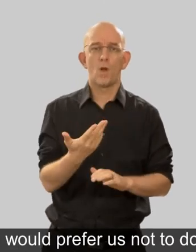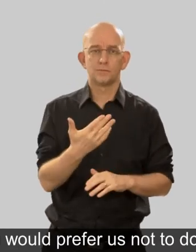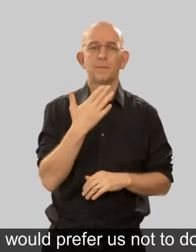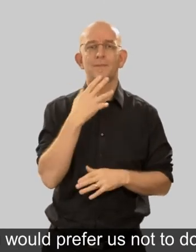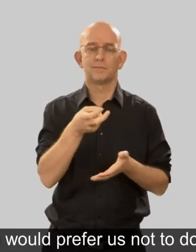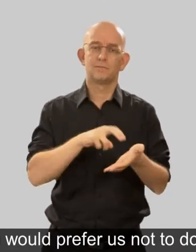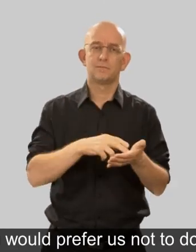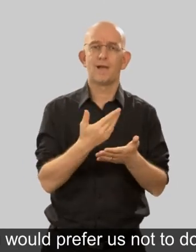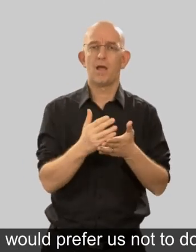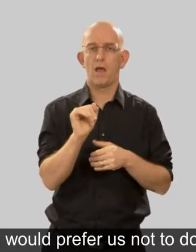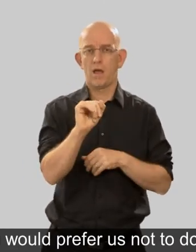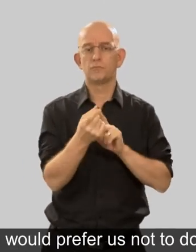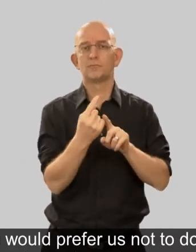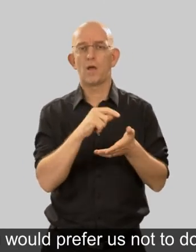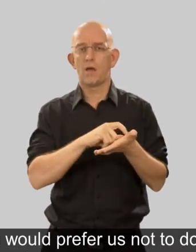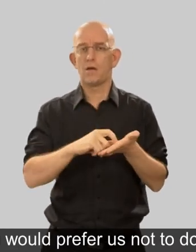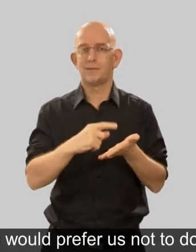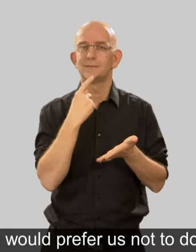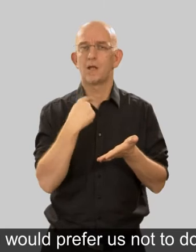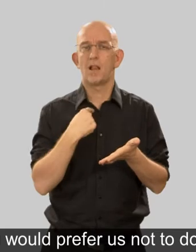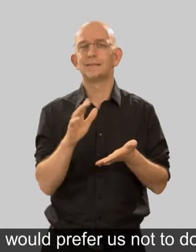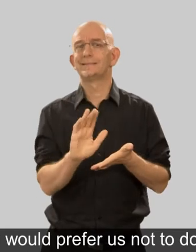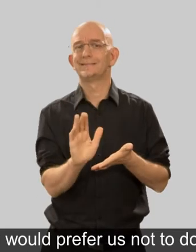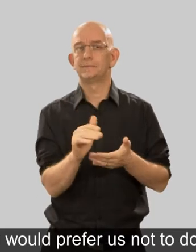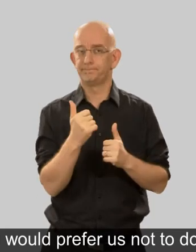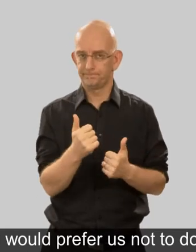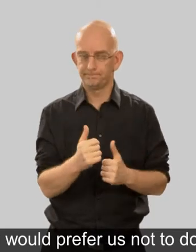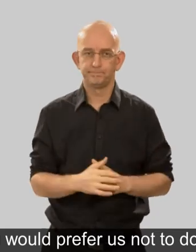If you would prefer us not to do so, please let us know in your reply.